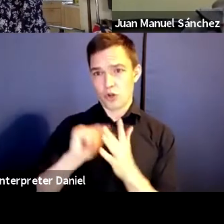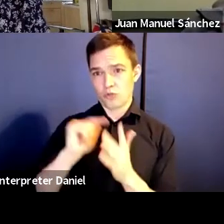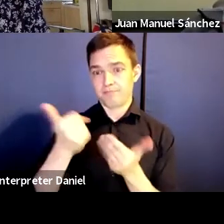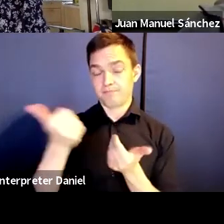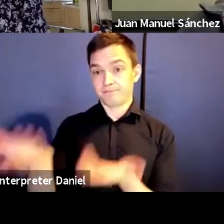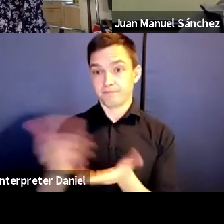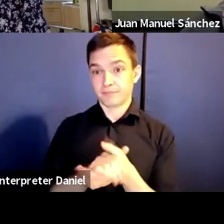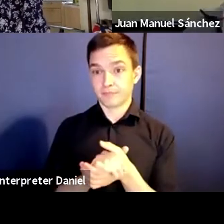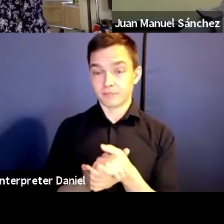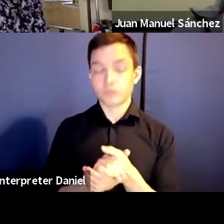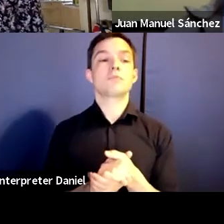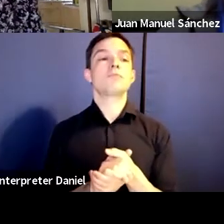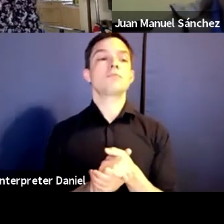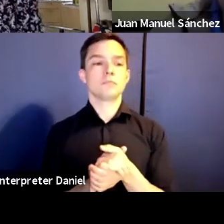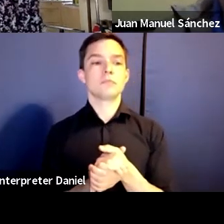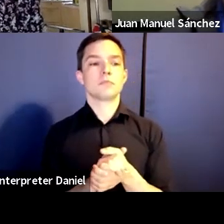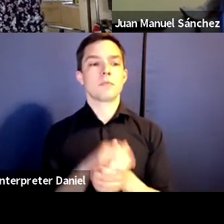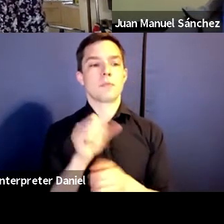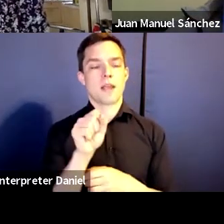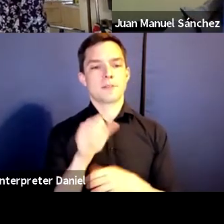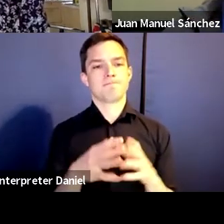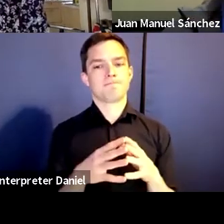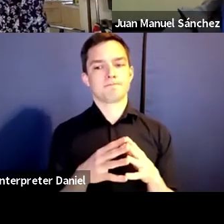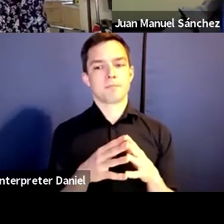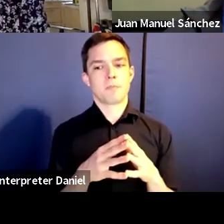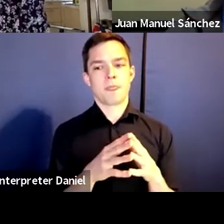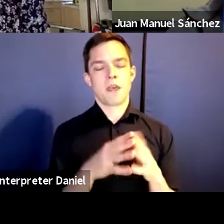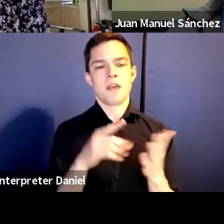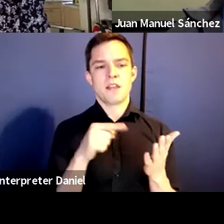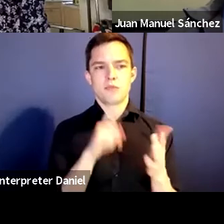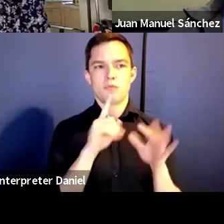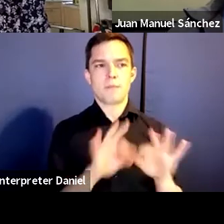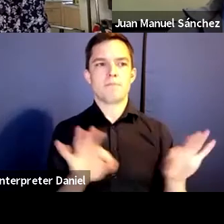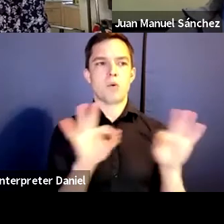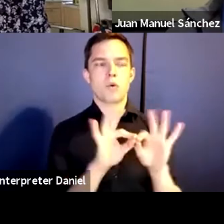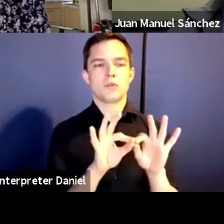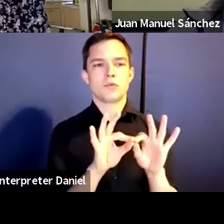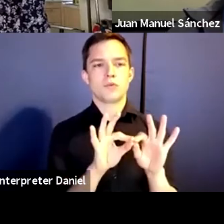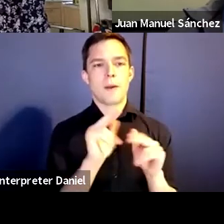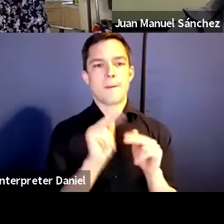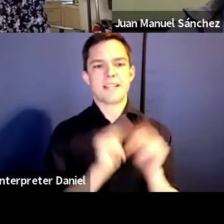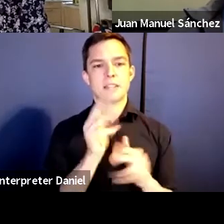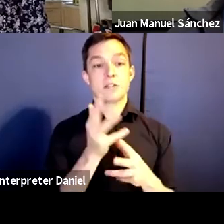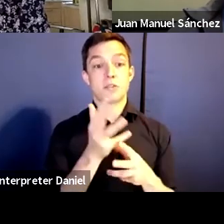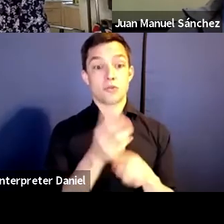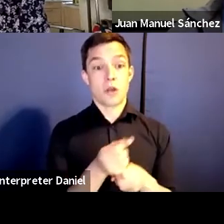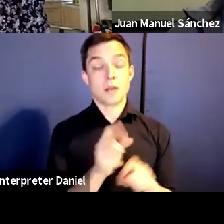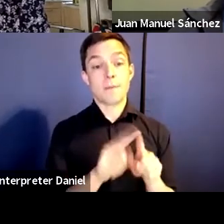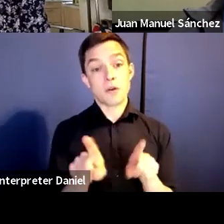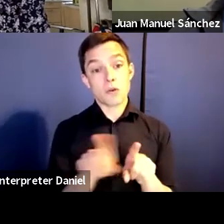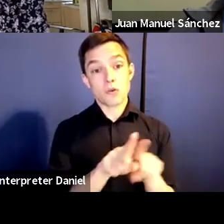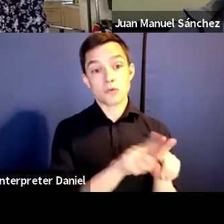Yes, it is really important to build trust, but also